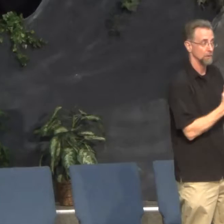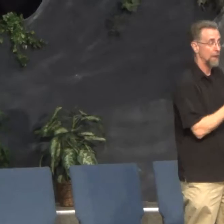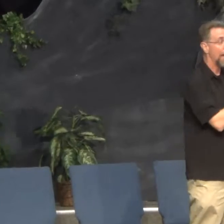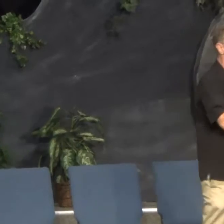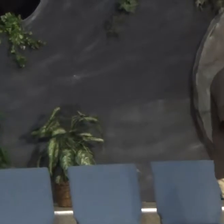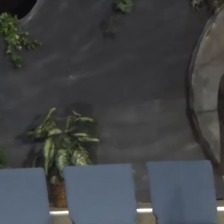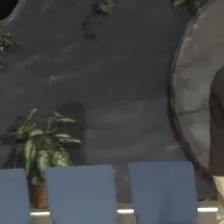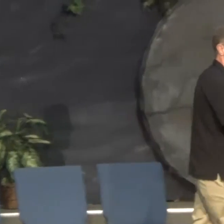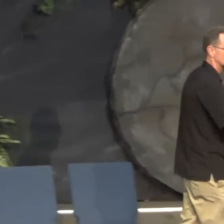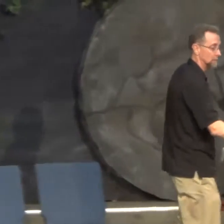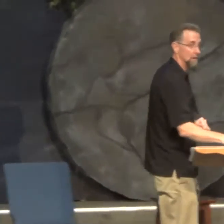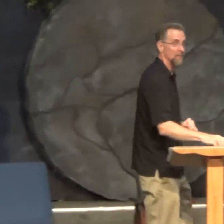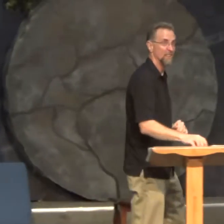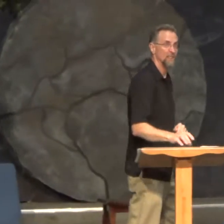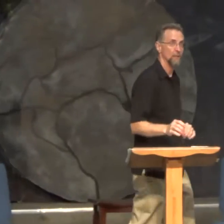Proof enough, Jesus was there.